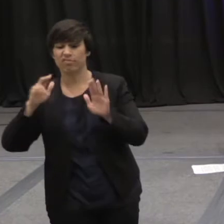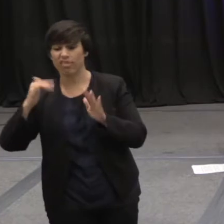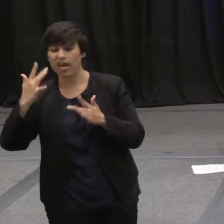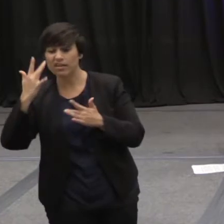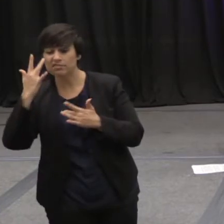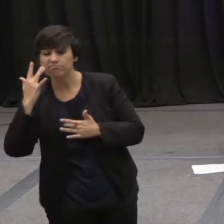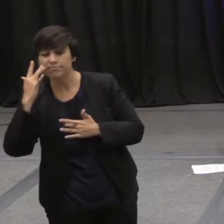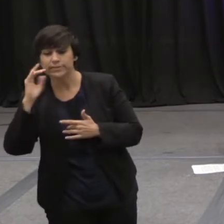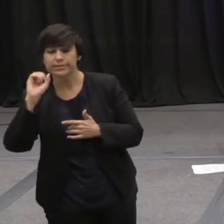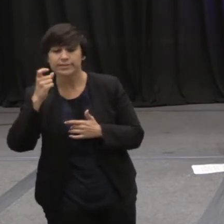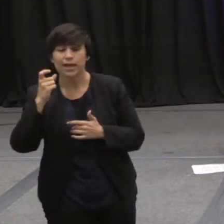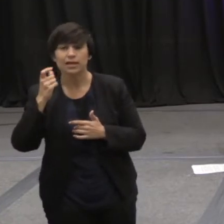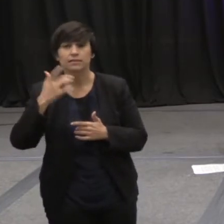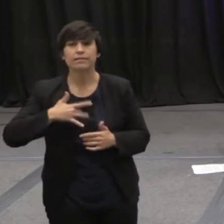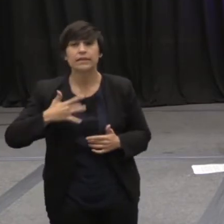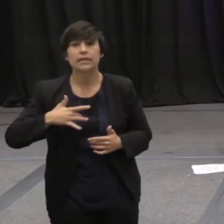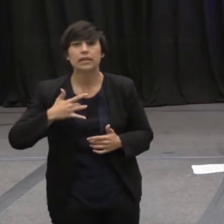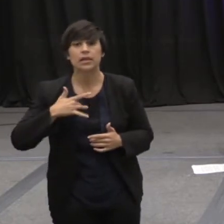feeling, homosexuality,